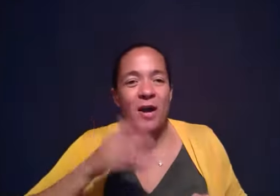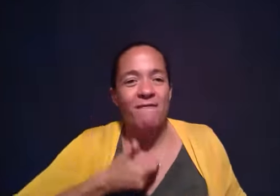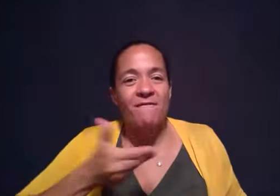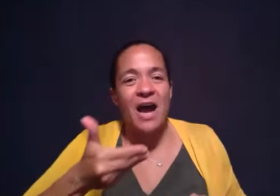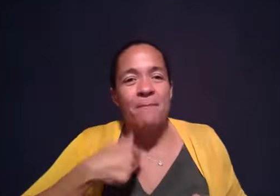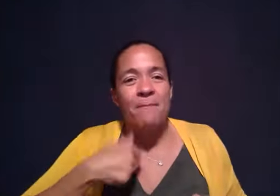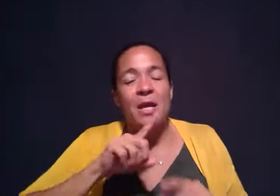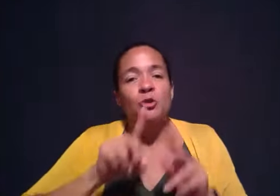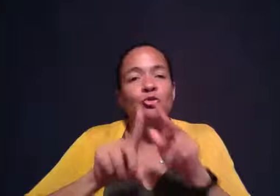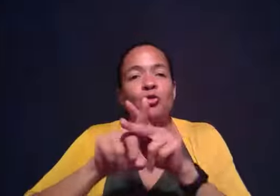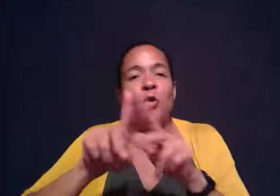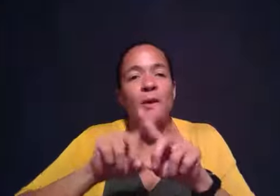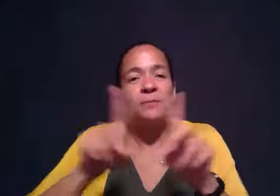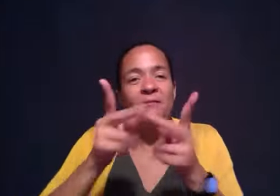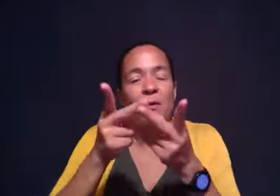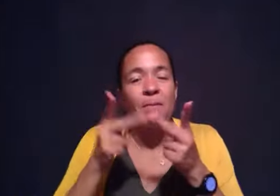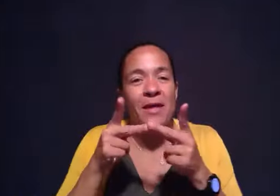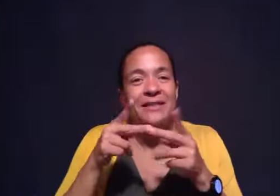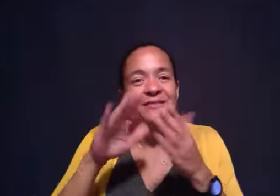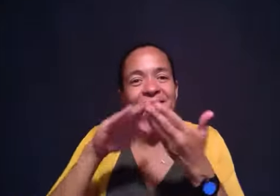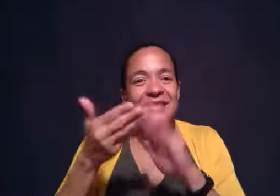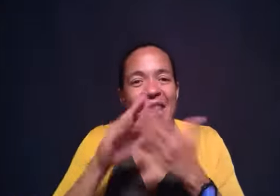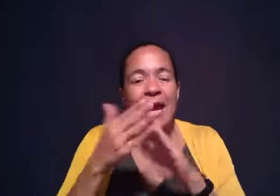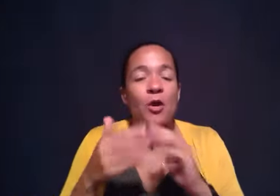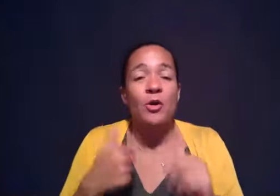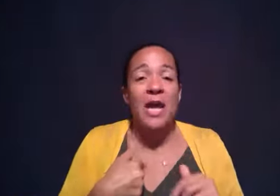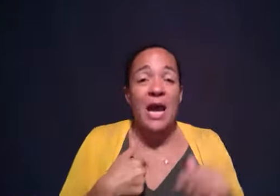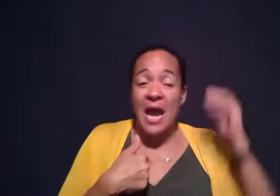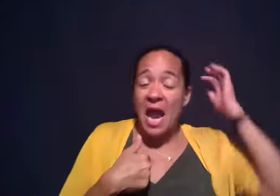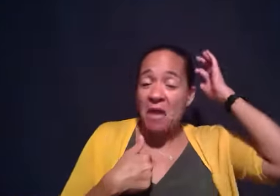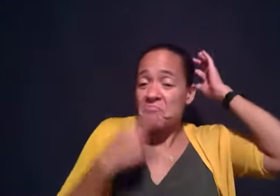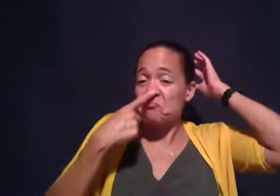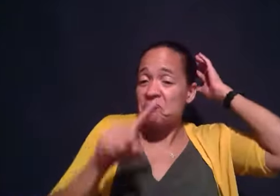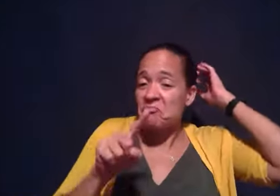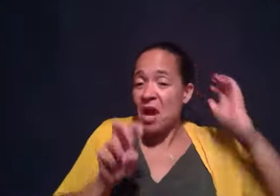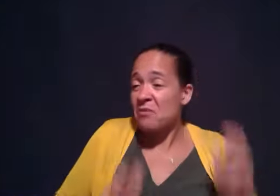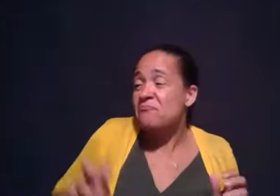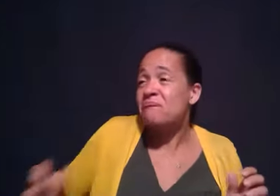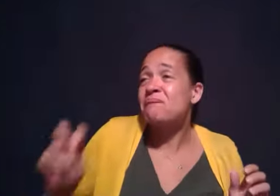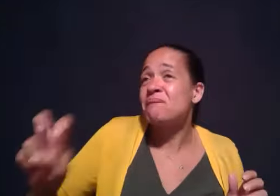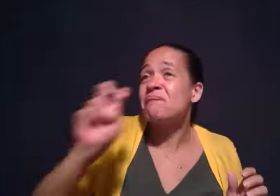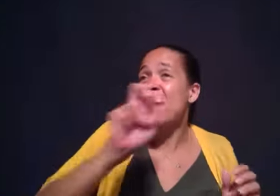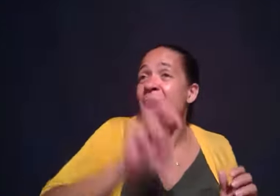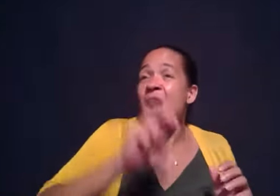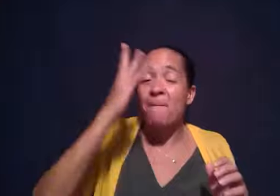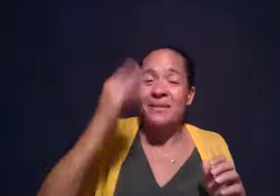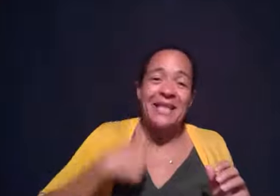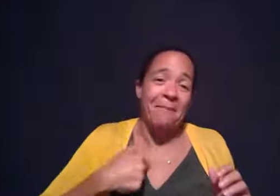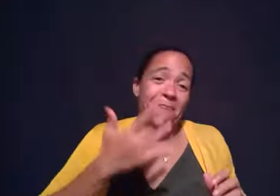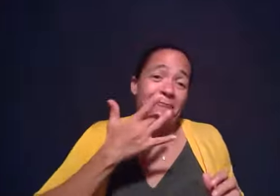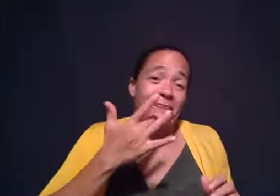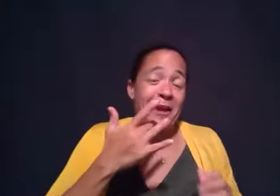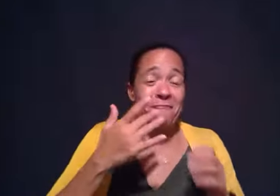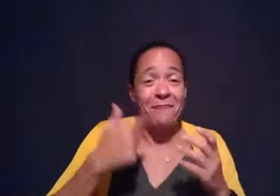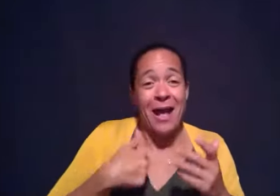of my favorite speakers. And so I'll go almost anywhere to hear me give a talk. And so I would go to these things and I would give a